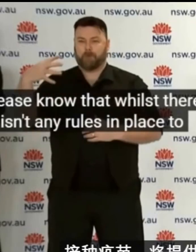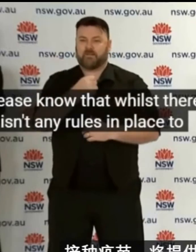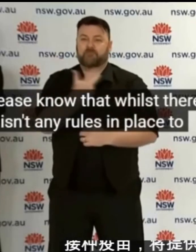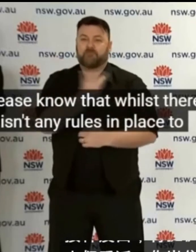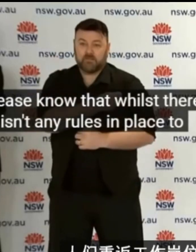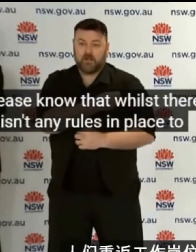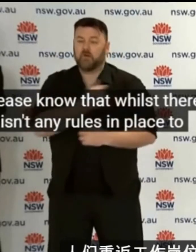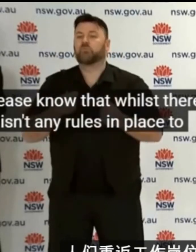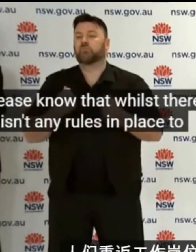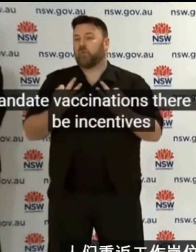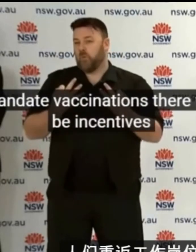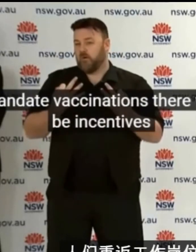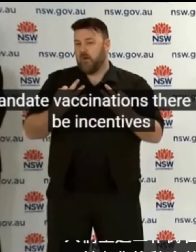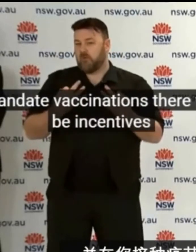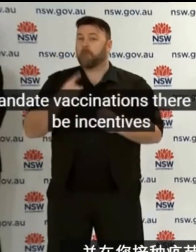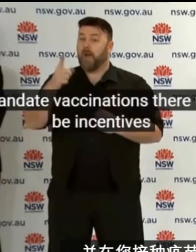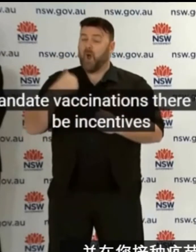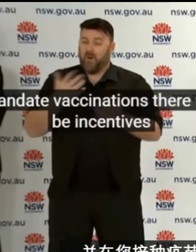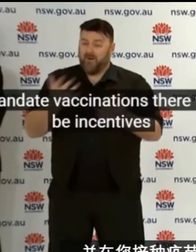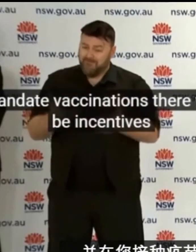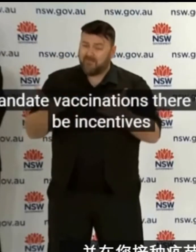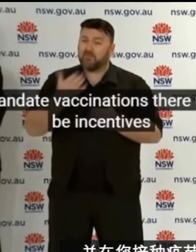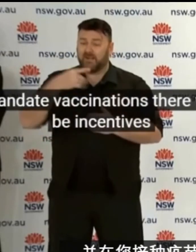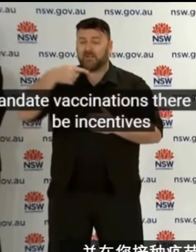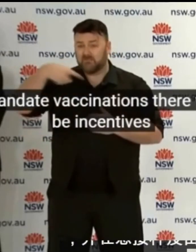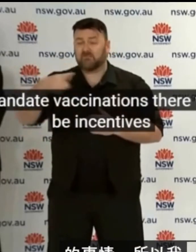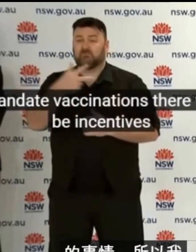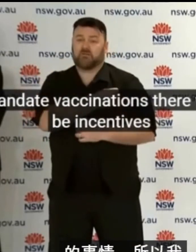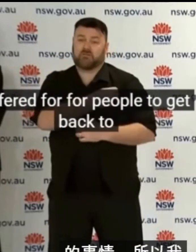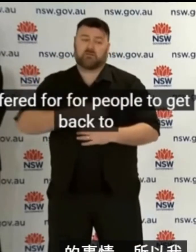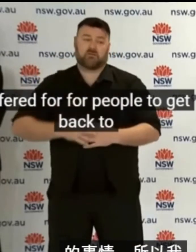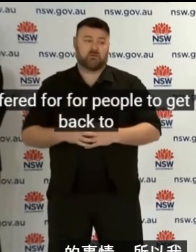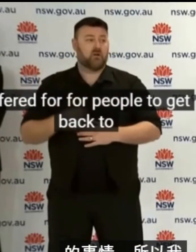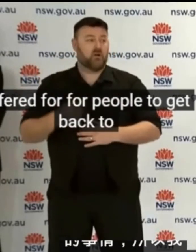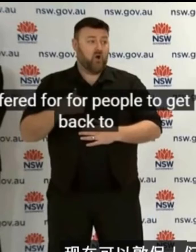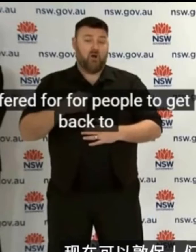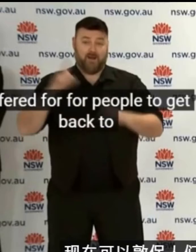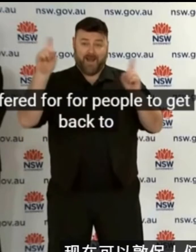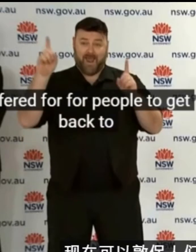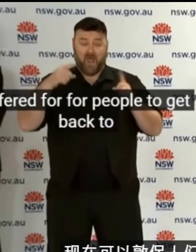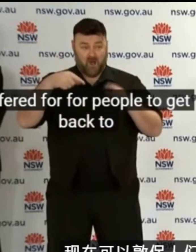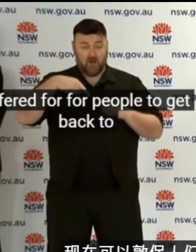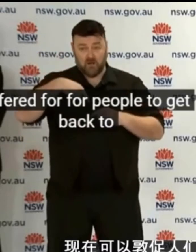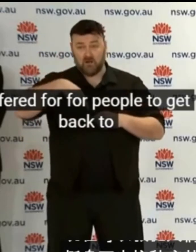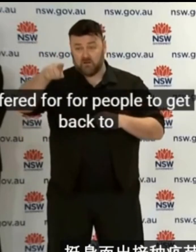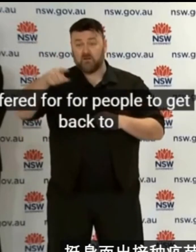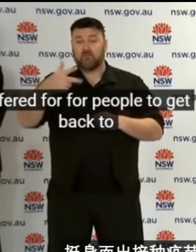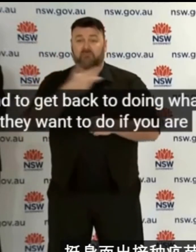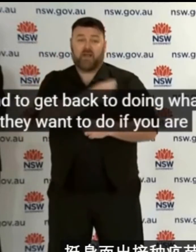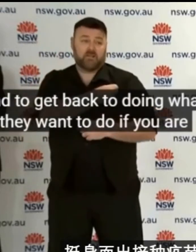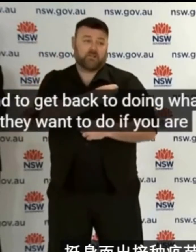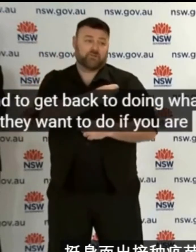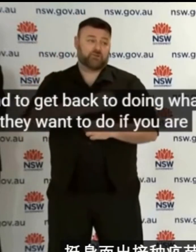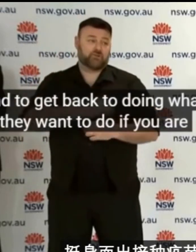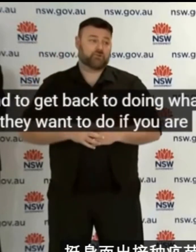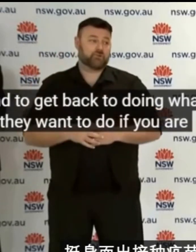work and to get back to doing what they want to do if you are vaccinated. So can I urge people now to come forward and get vaccinated, especially if you're